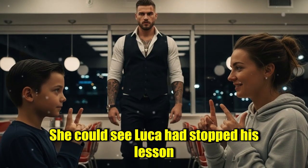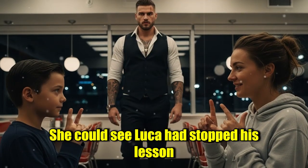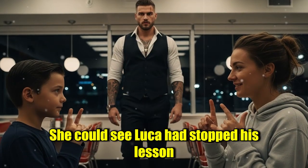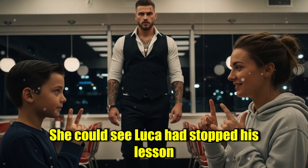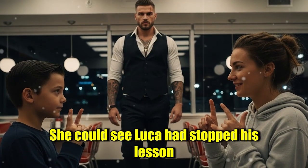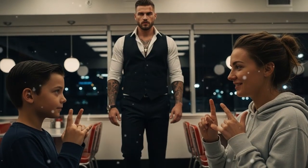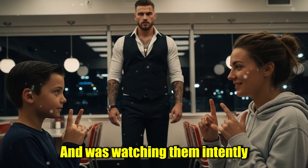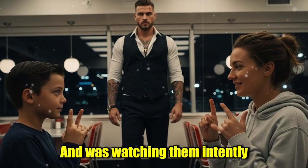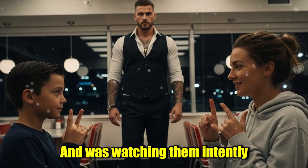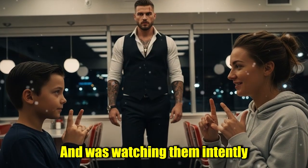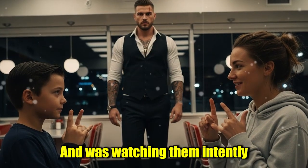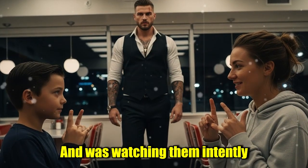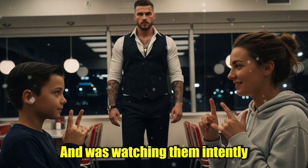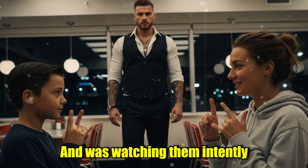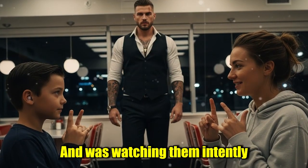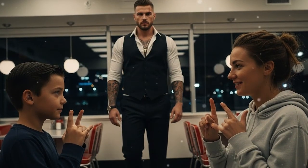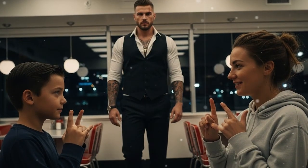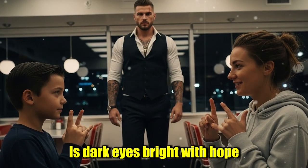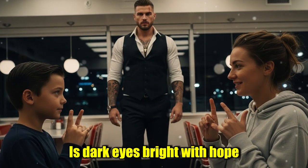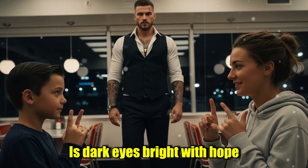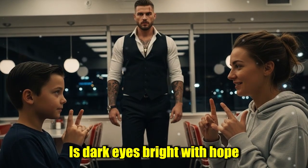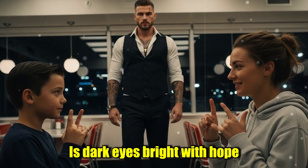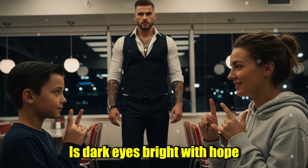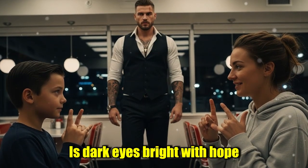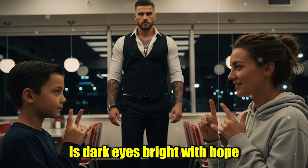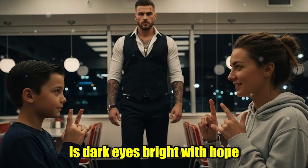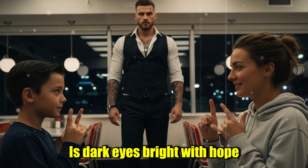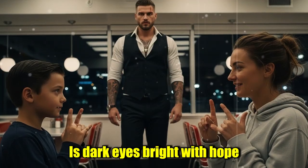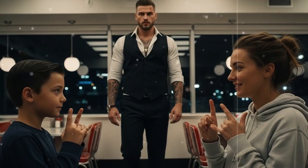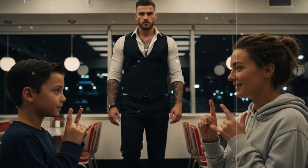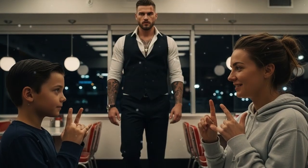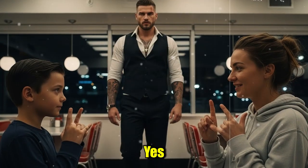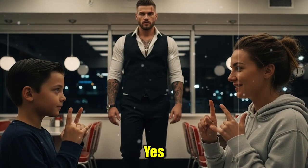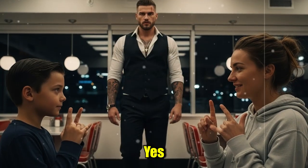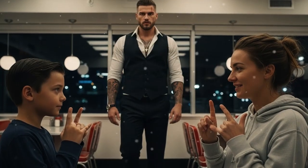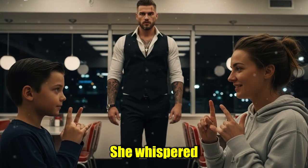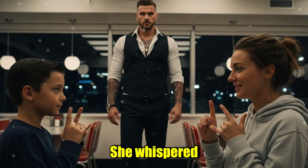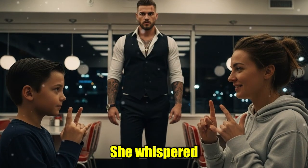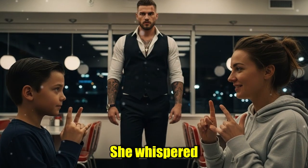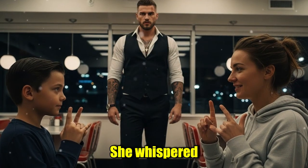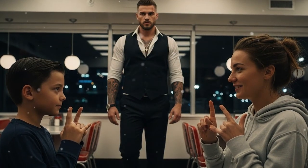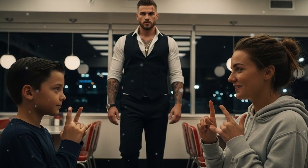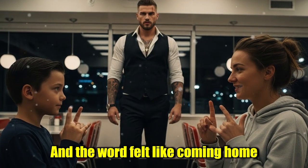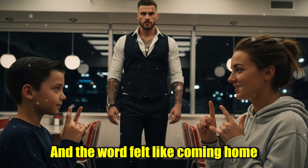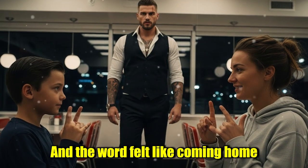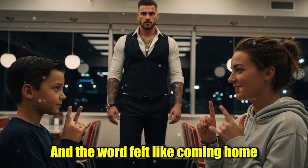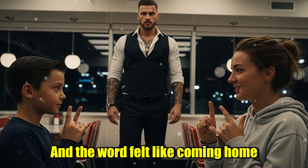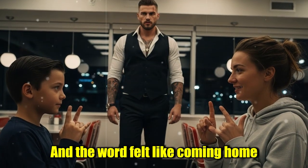his lesson and was watching them intently, his dark eyes bright with hope. Yes, she whispered, and the word felt like